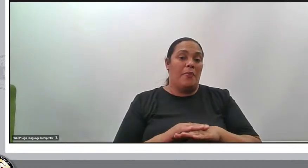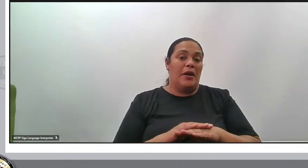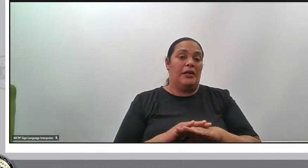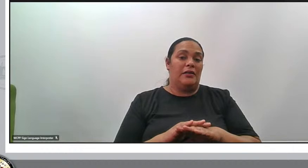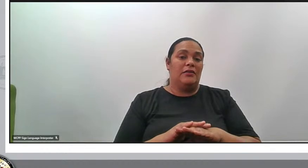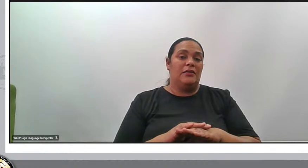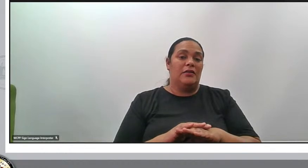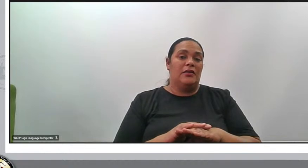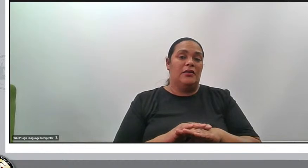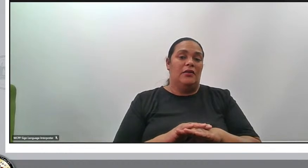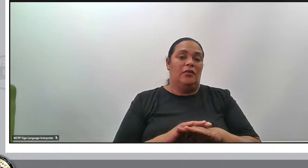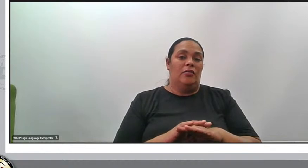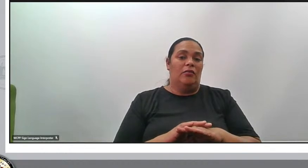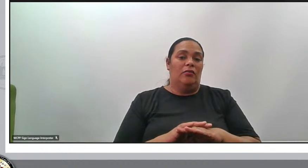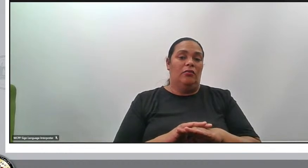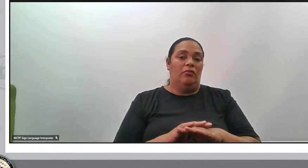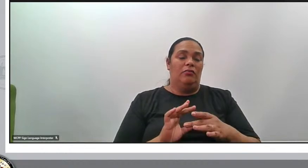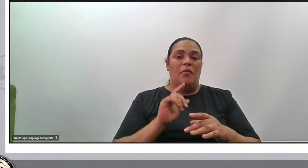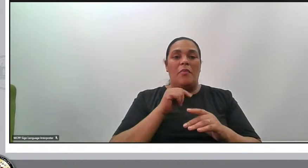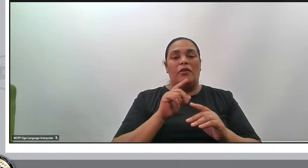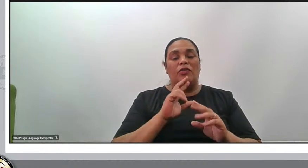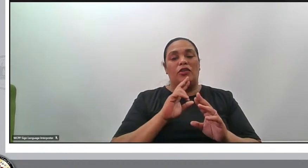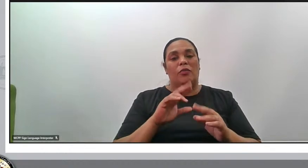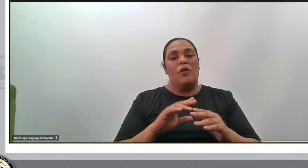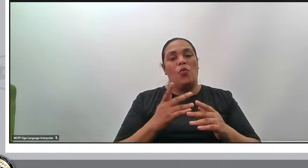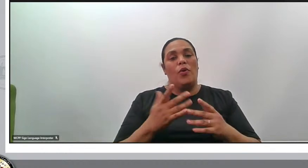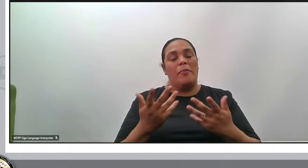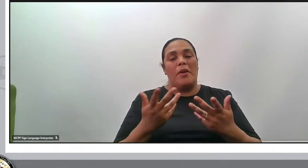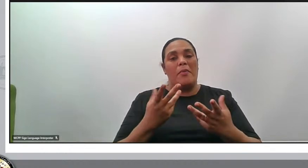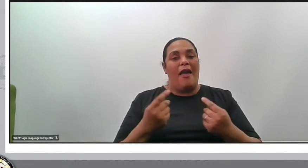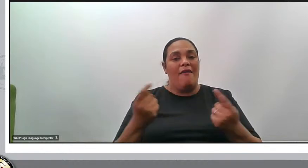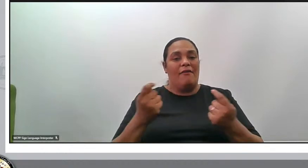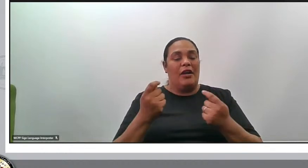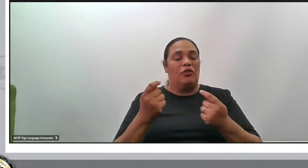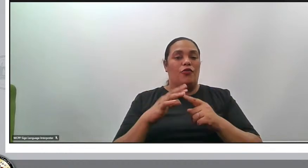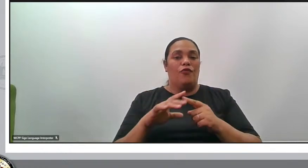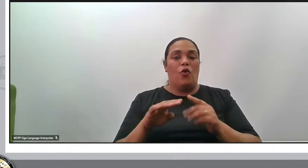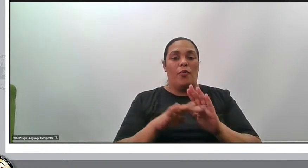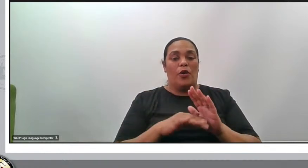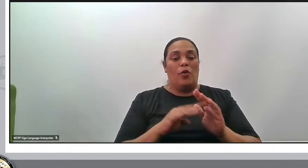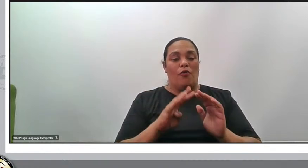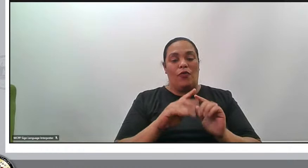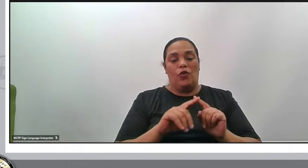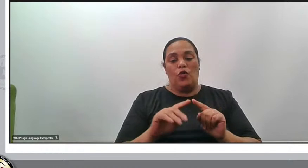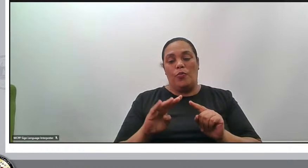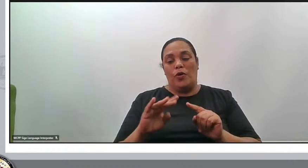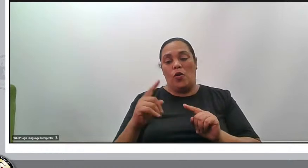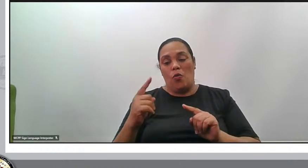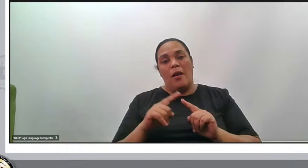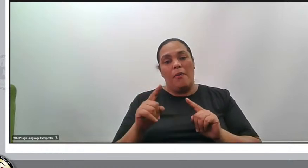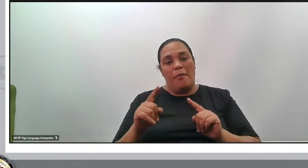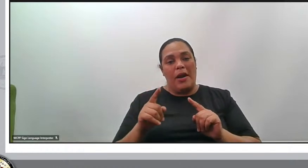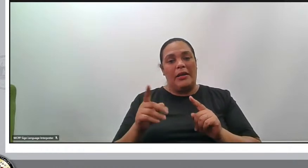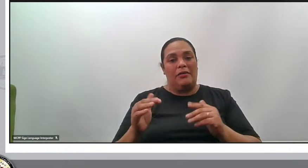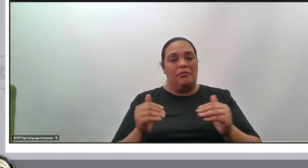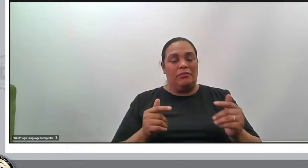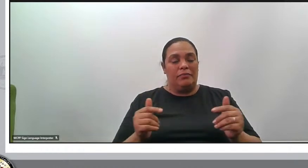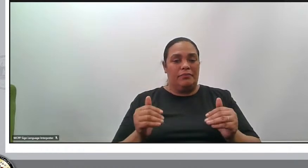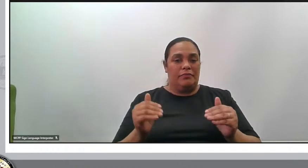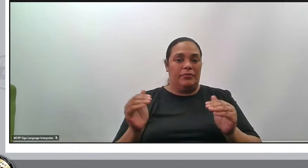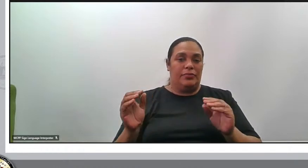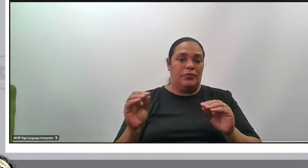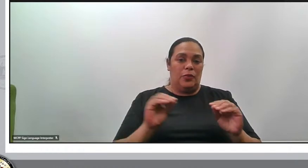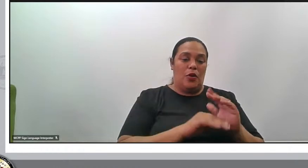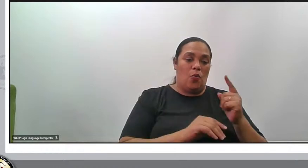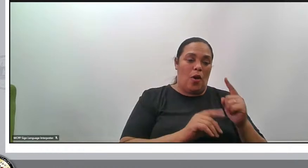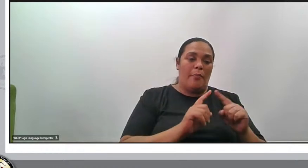to the response I gave earlier, where there was a function shift specifically from Program 4 to Program 1, where the expenditures are basically managed now in Program 1, but it's